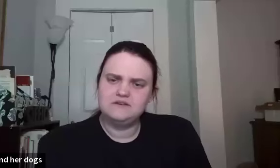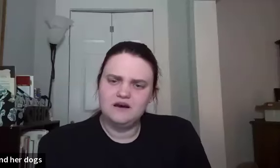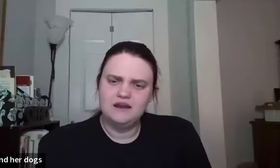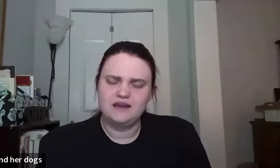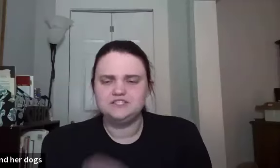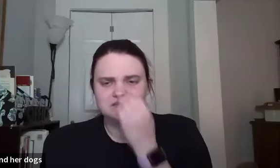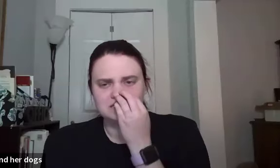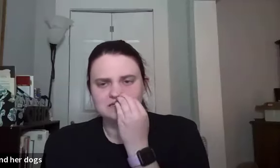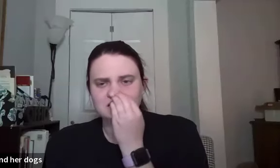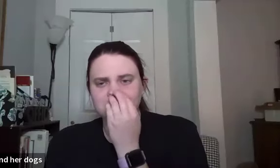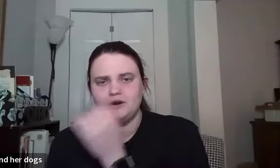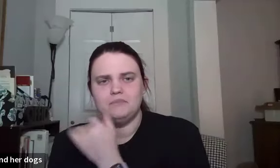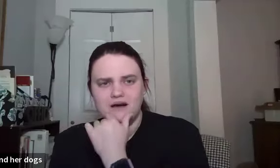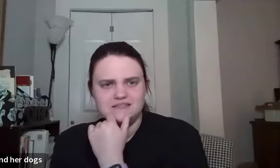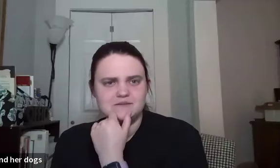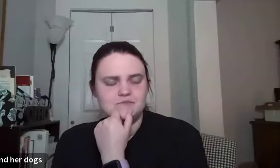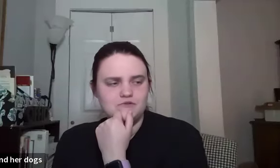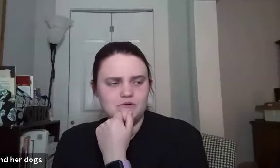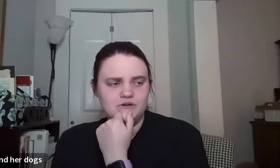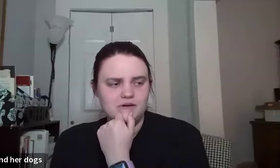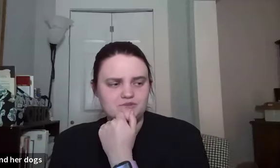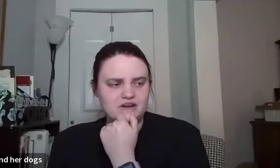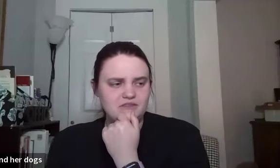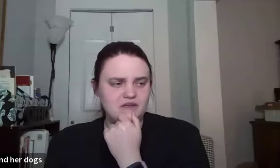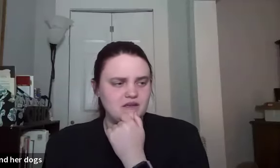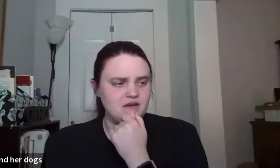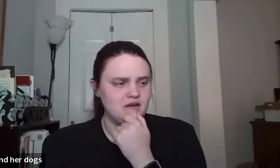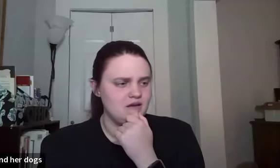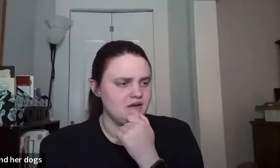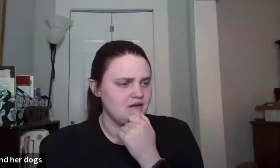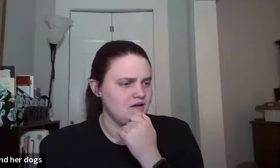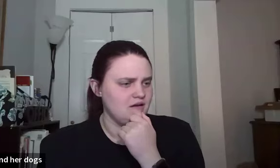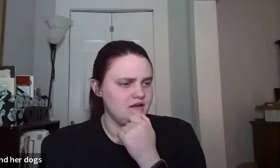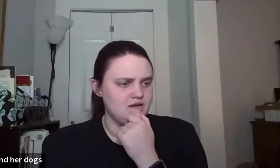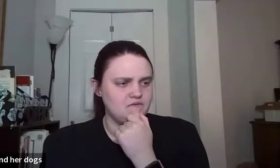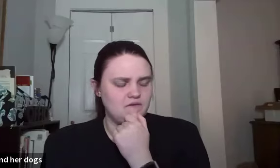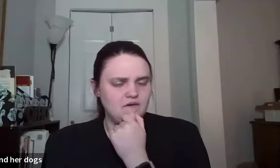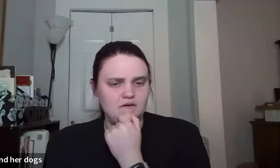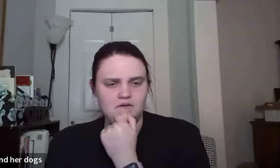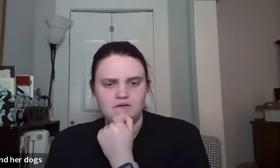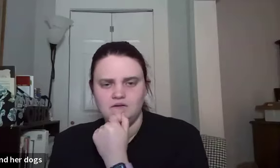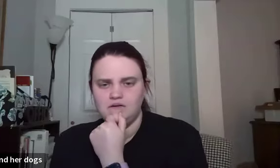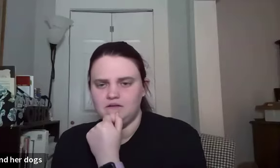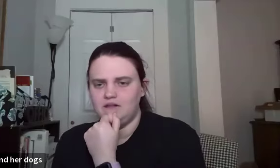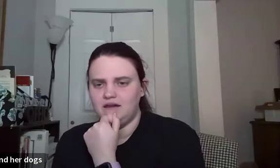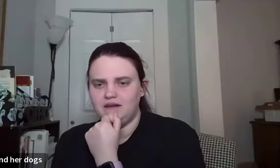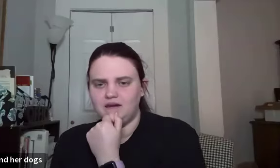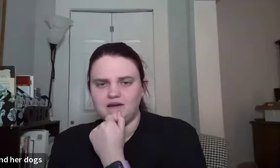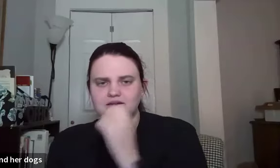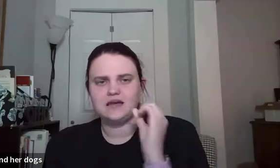not actually seen a sign for a possum before. I'm trying to think. if like, because